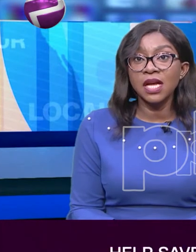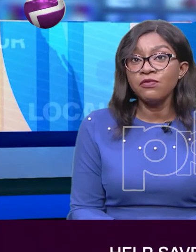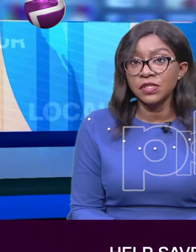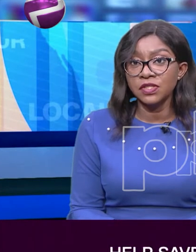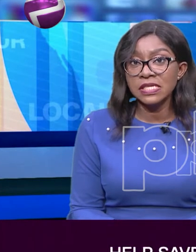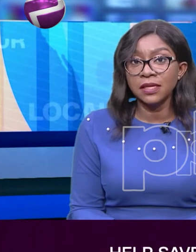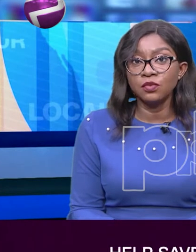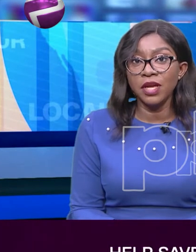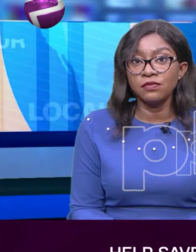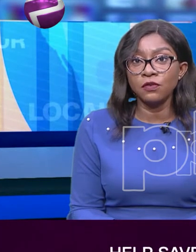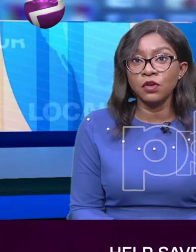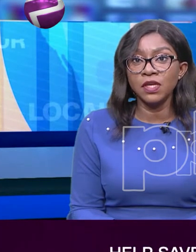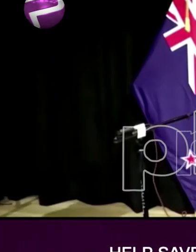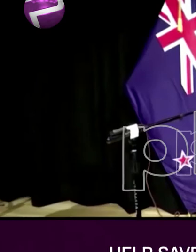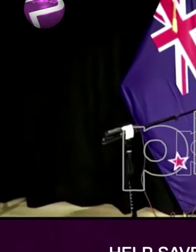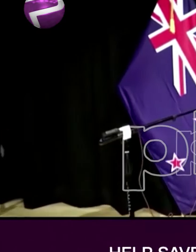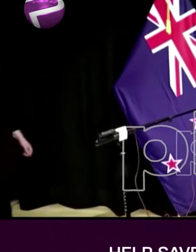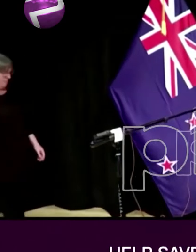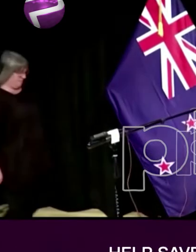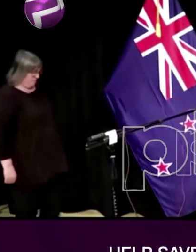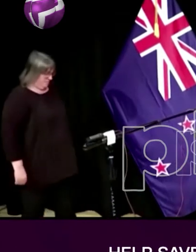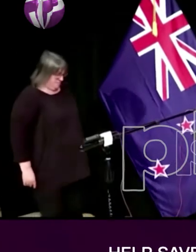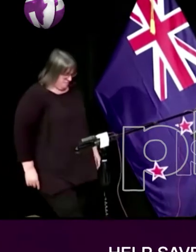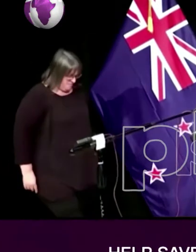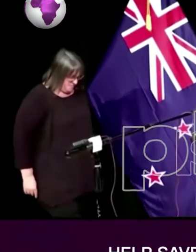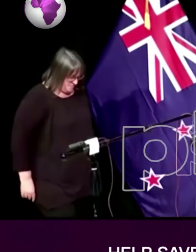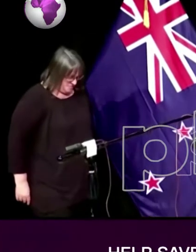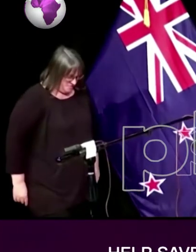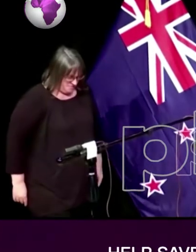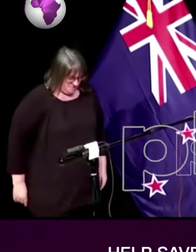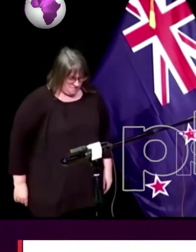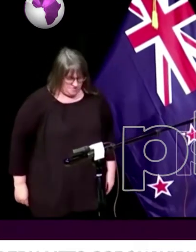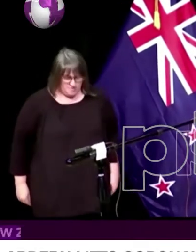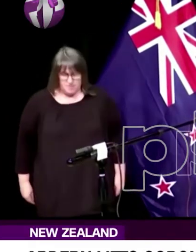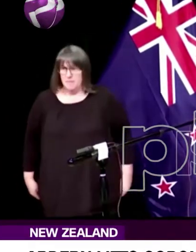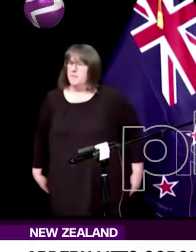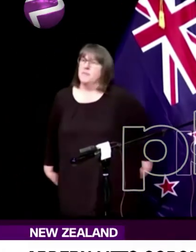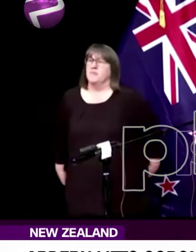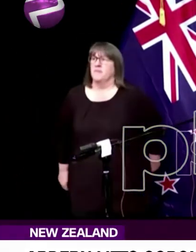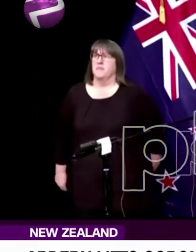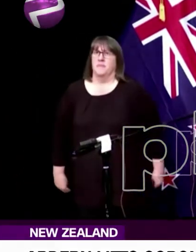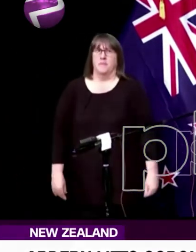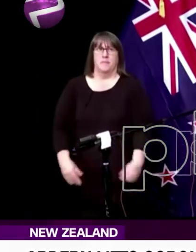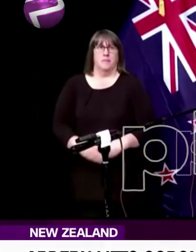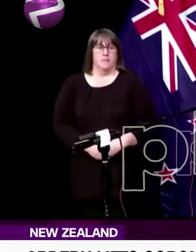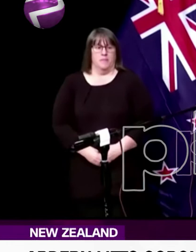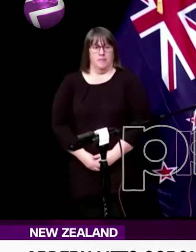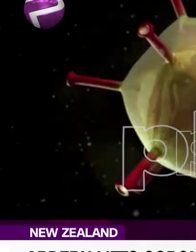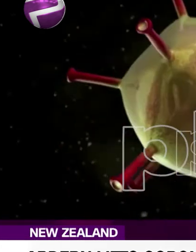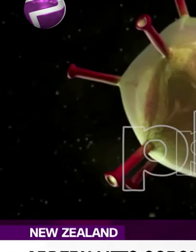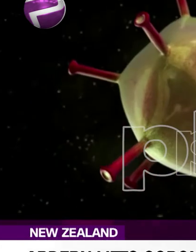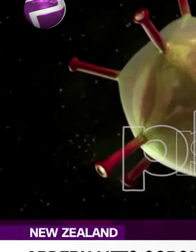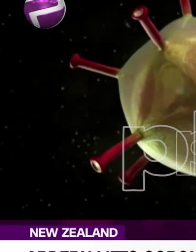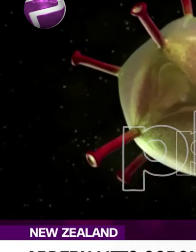expressed confidence a second wave of COVID-19 infections in Auckland has been almost eliminated. The city will move to